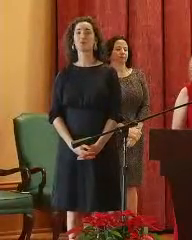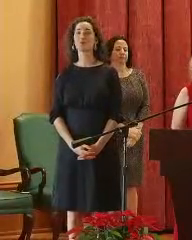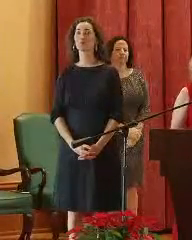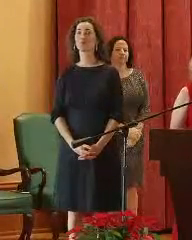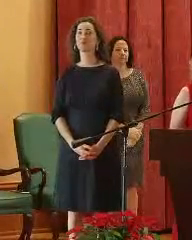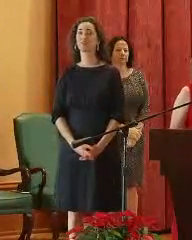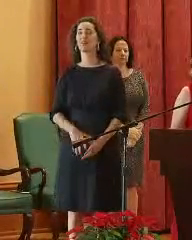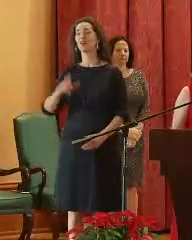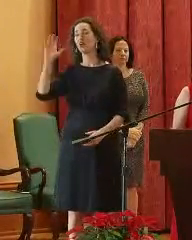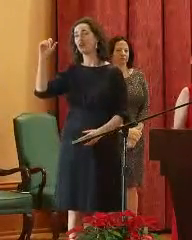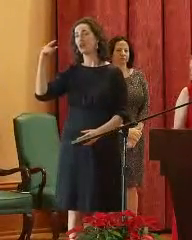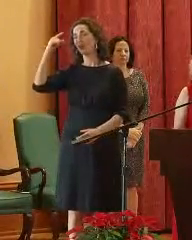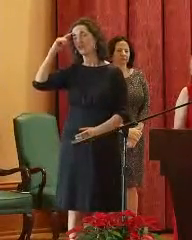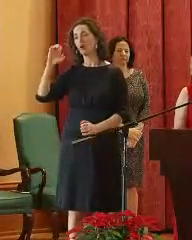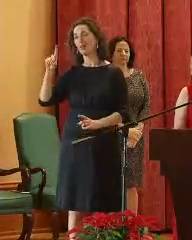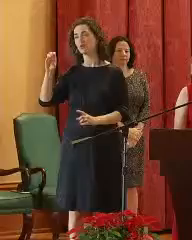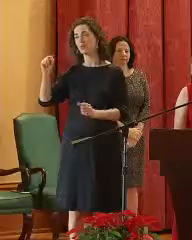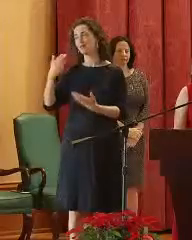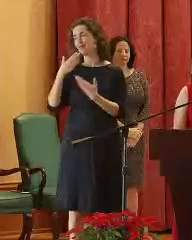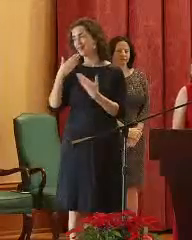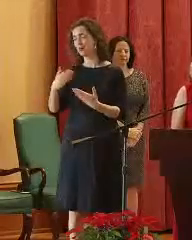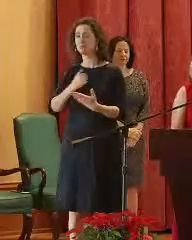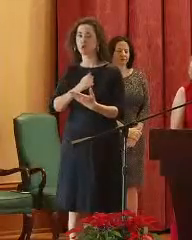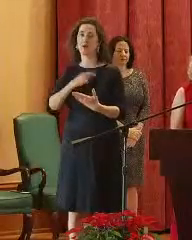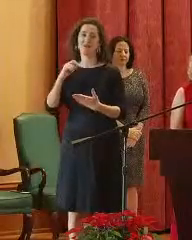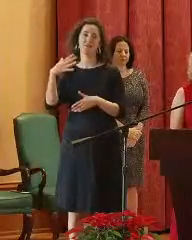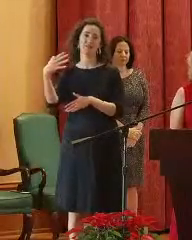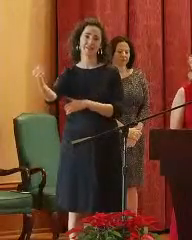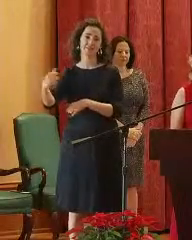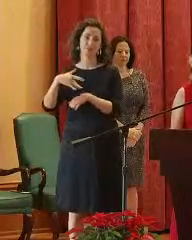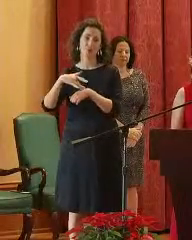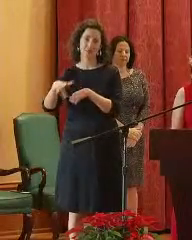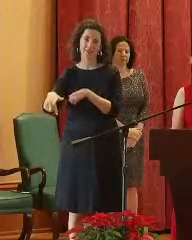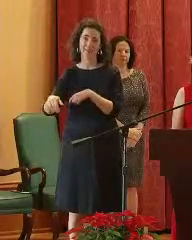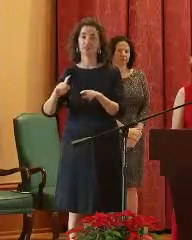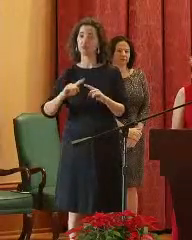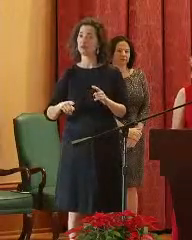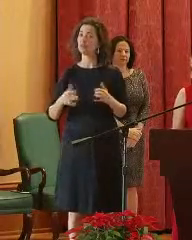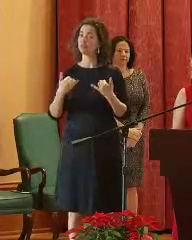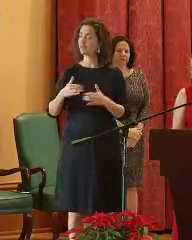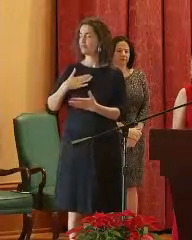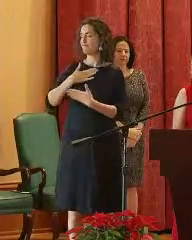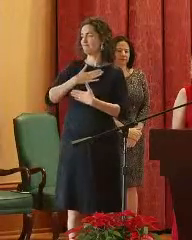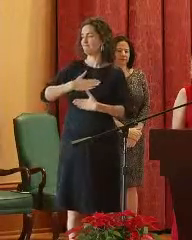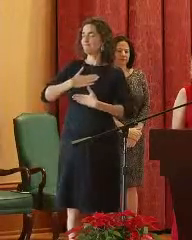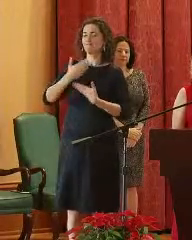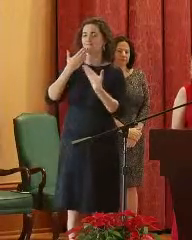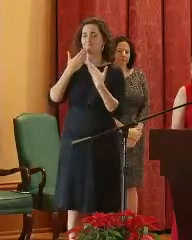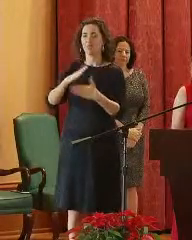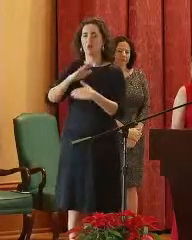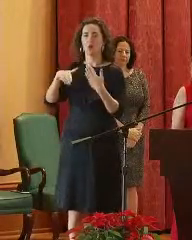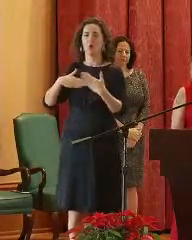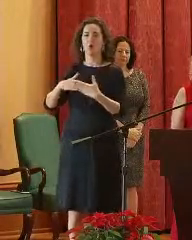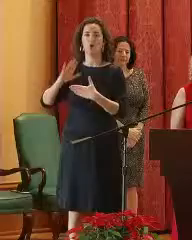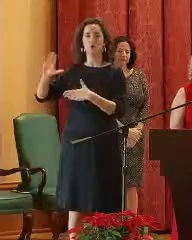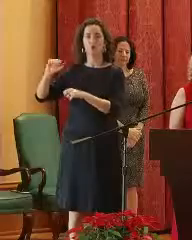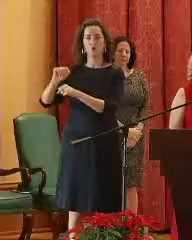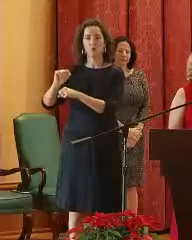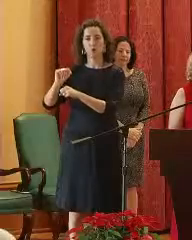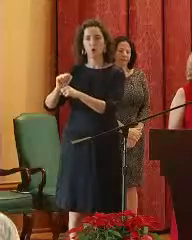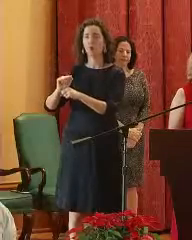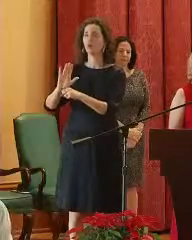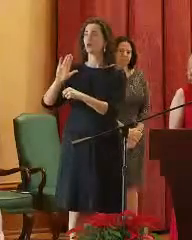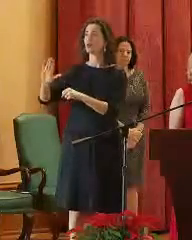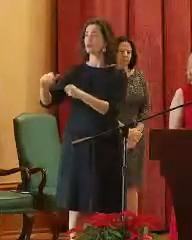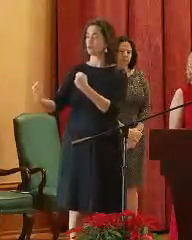Thank you, Governor Edwards. I'm sorry you had to leave so early, but I certainly appreciate all the work and support you have